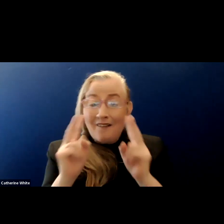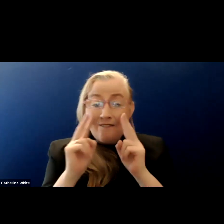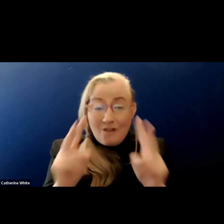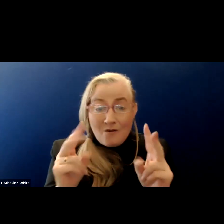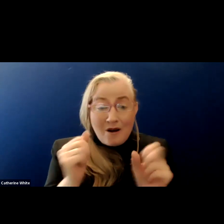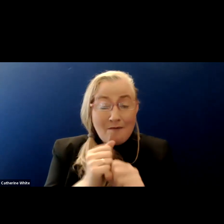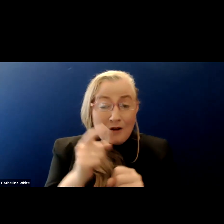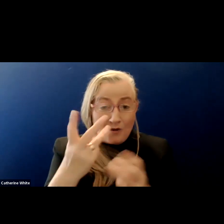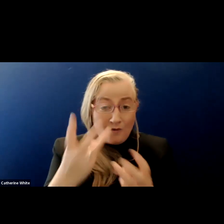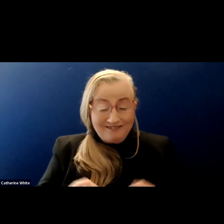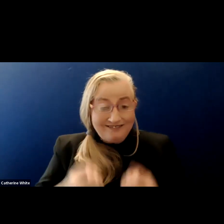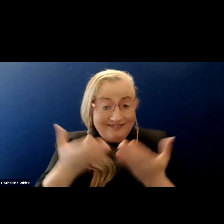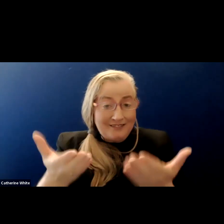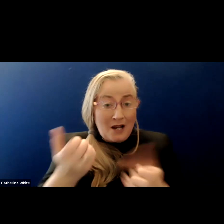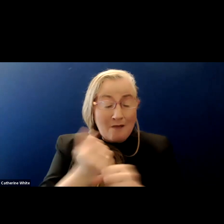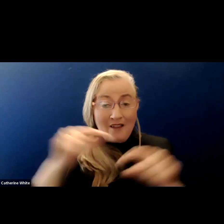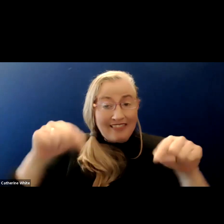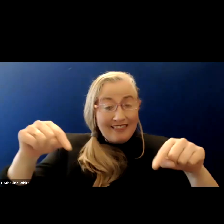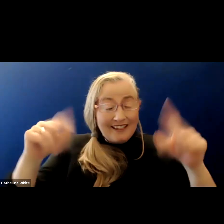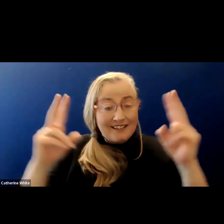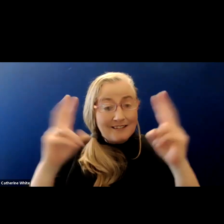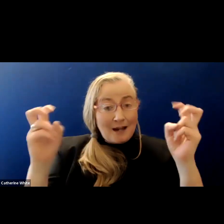would like to make on this topic.